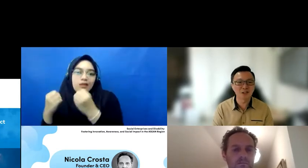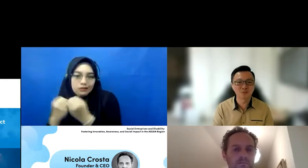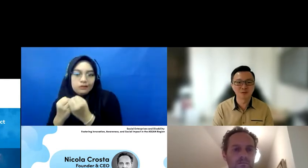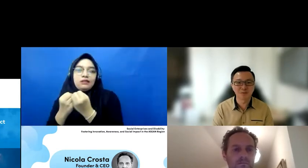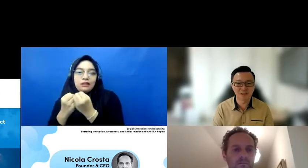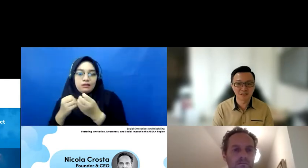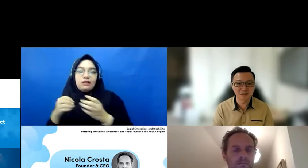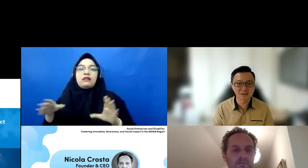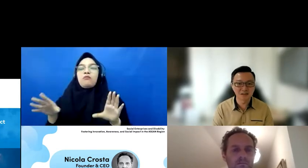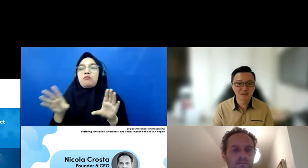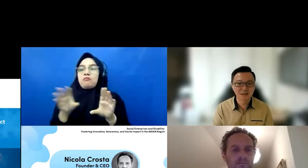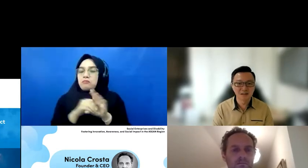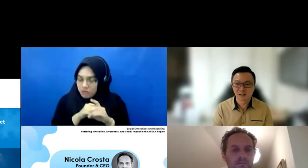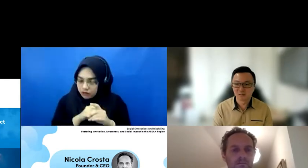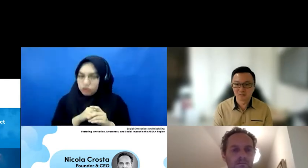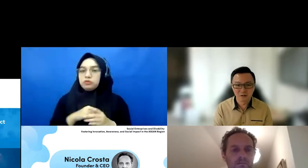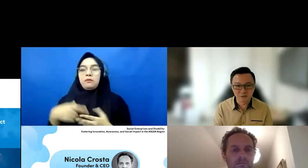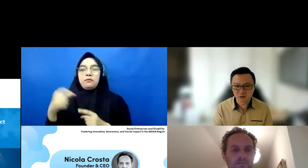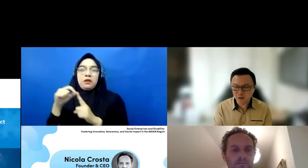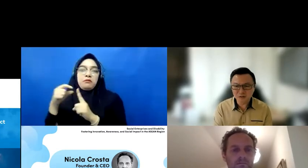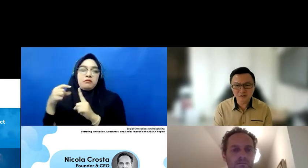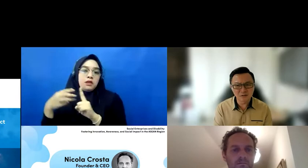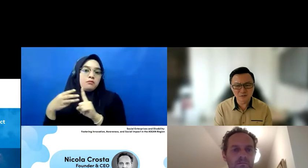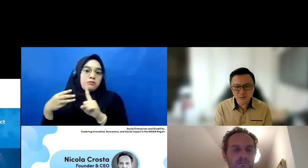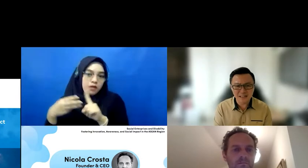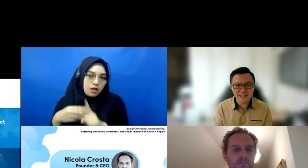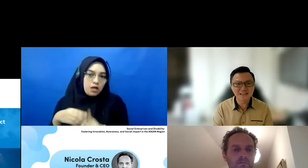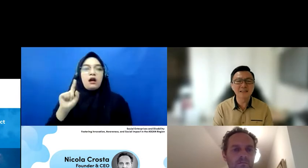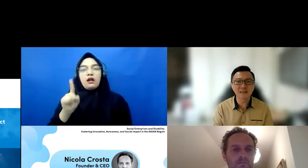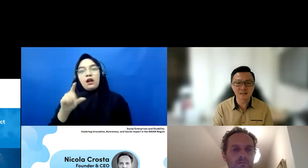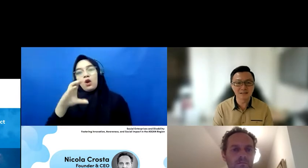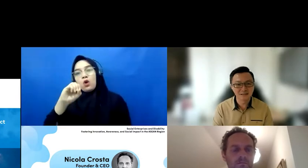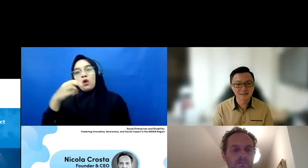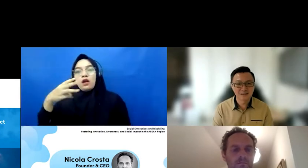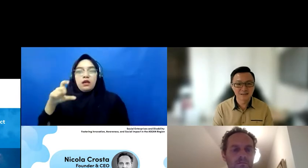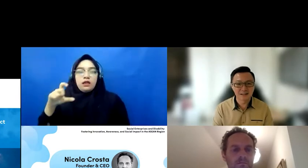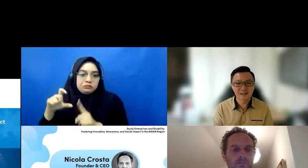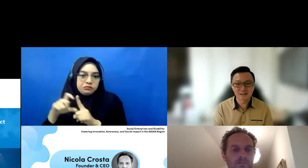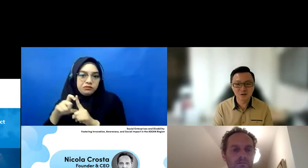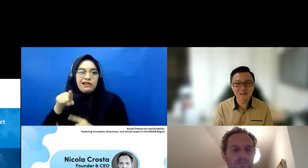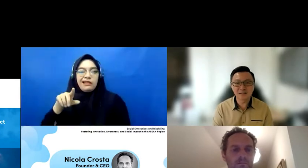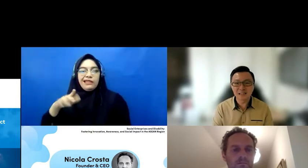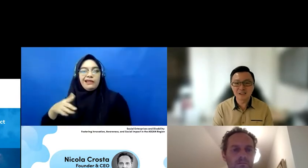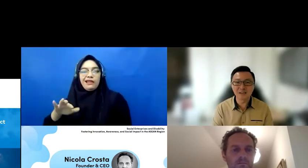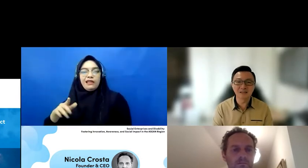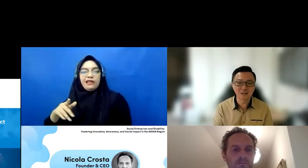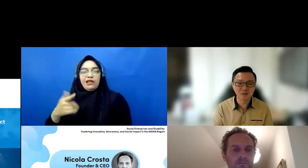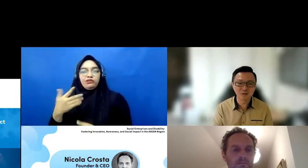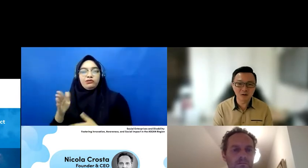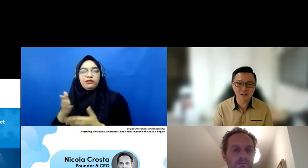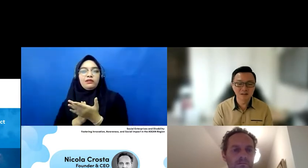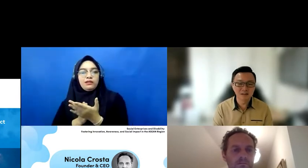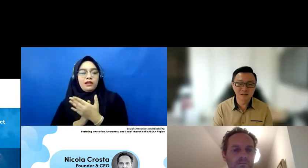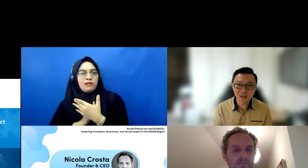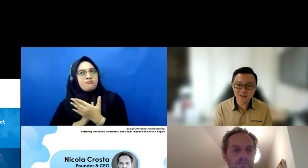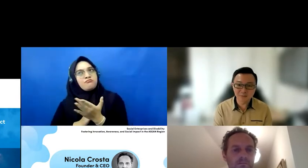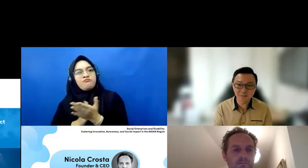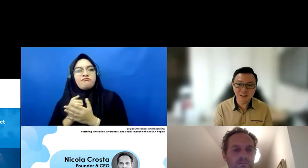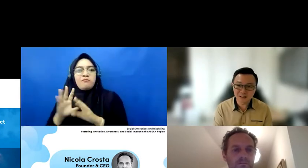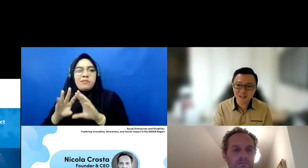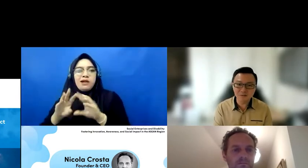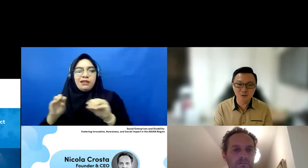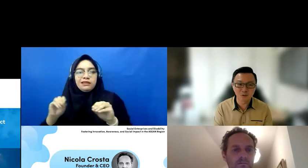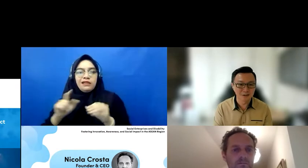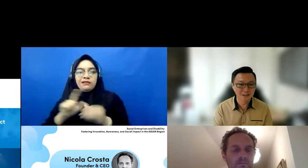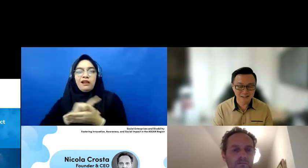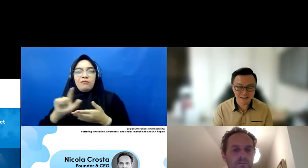senior management positions for a total of almost 18 years. And at the United Nations in New York, Nicola